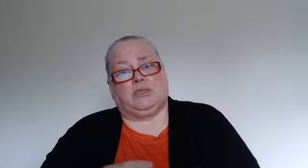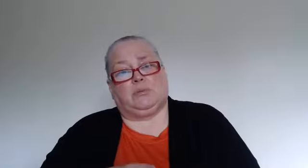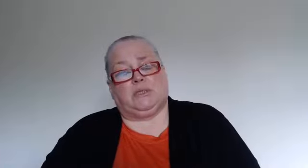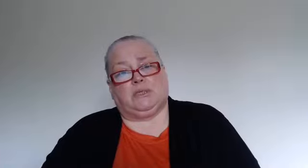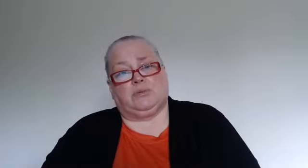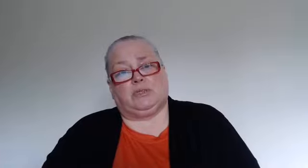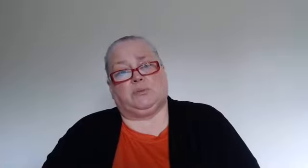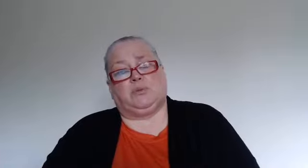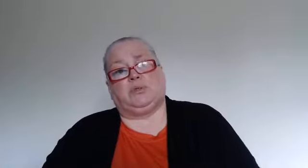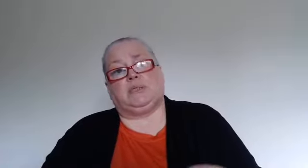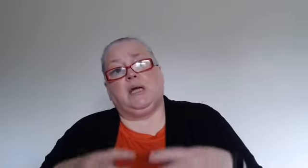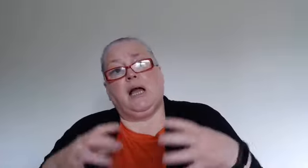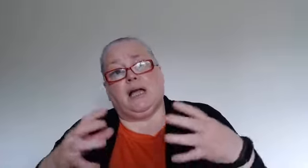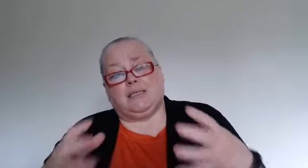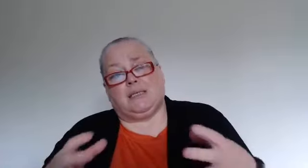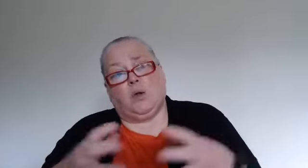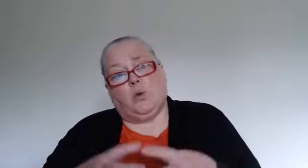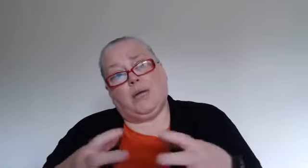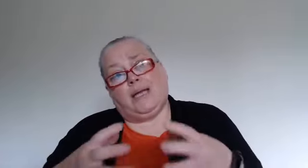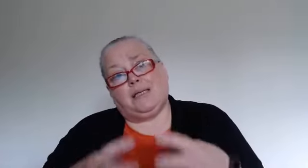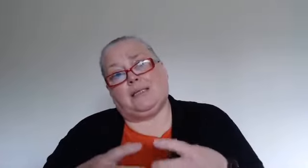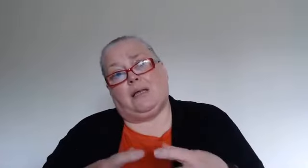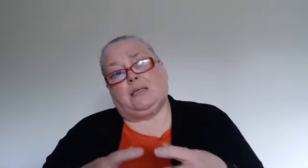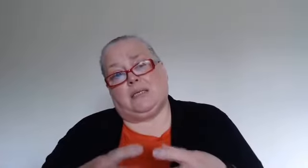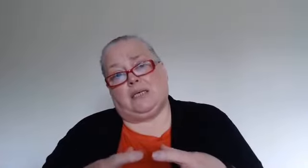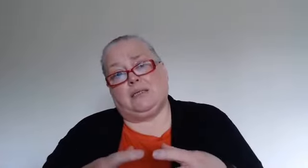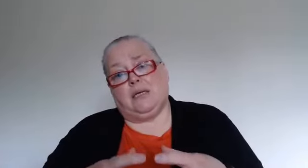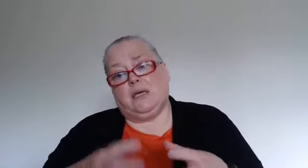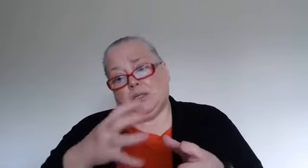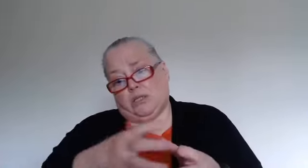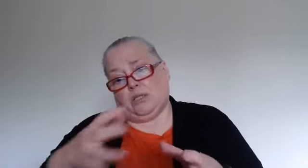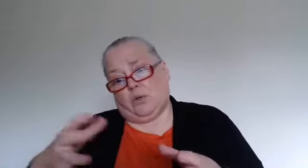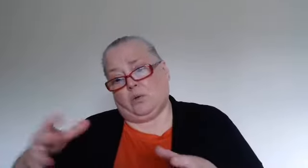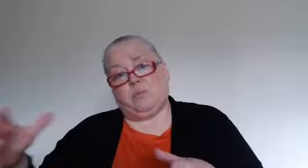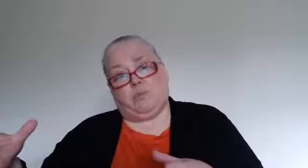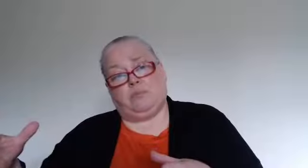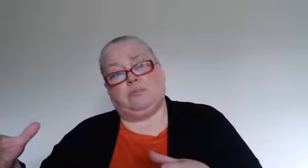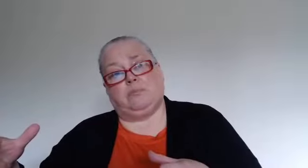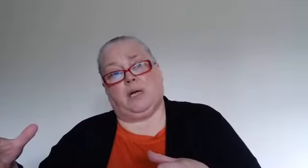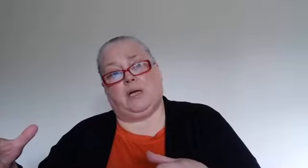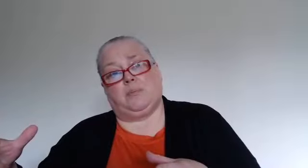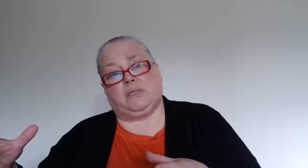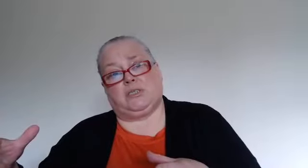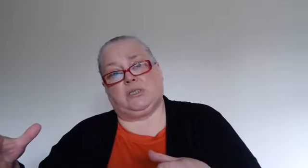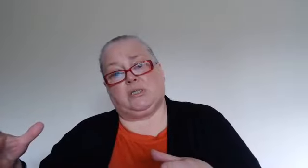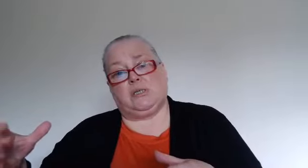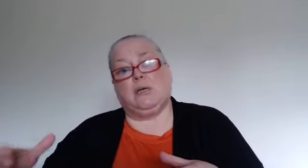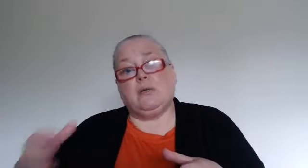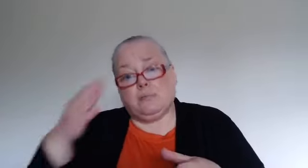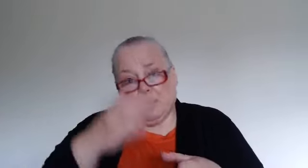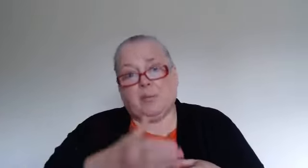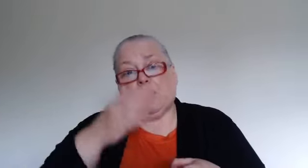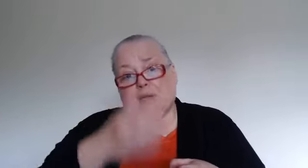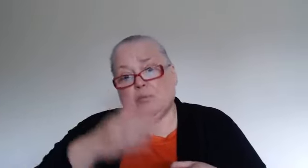tangible and social supports, and see who can I slot in to those positions. People can